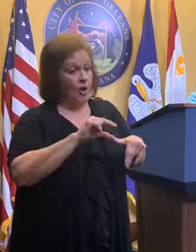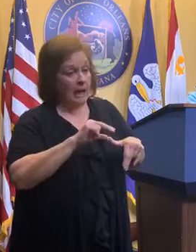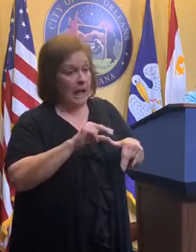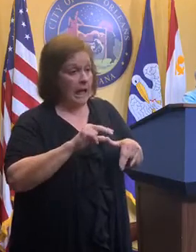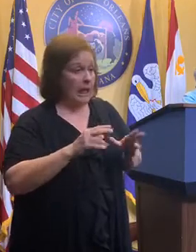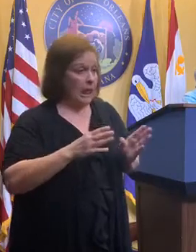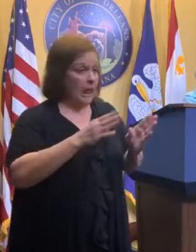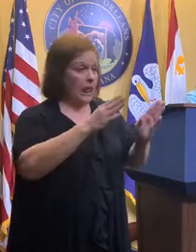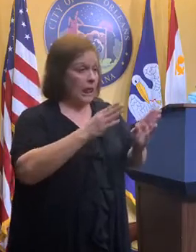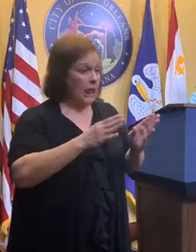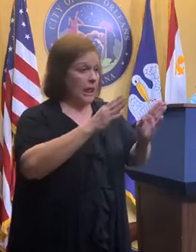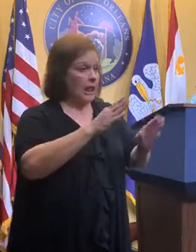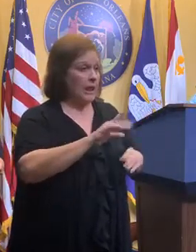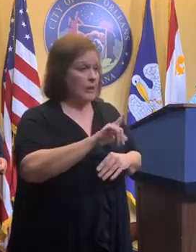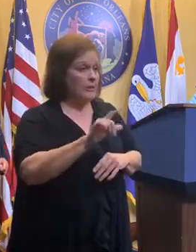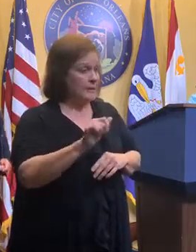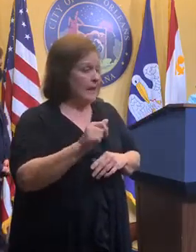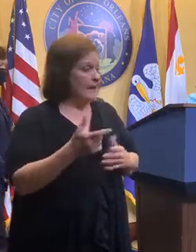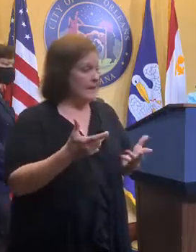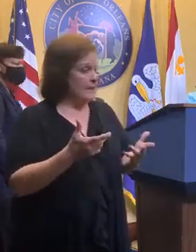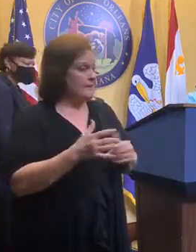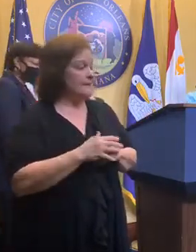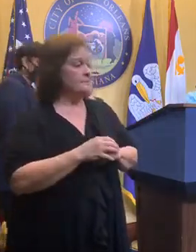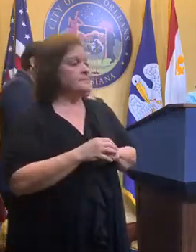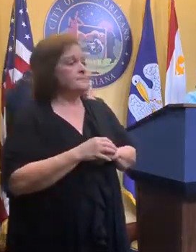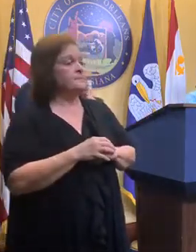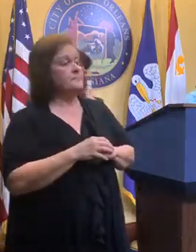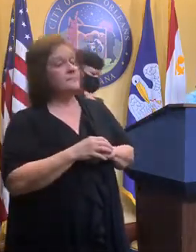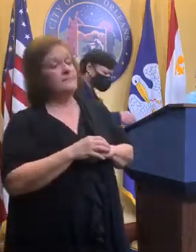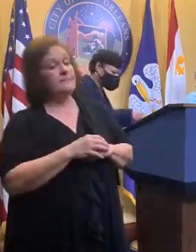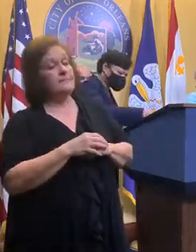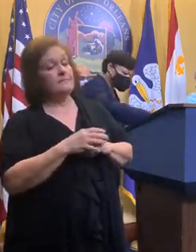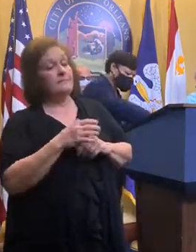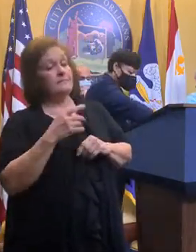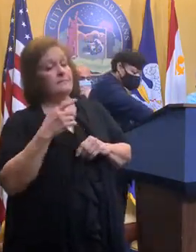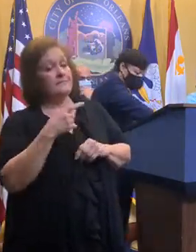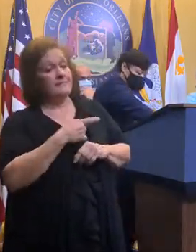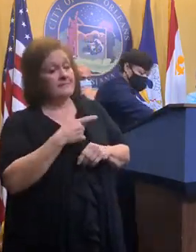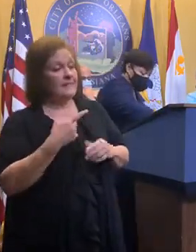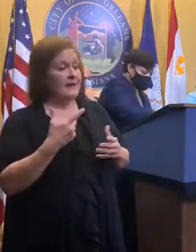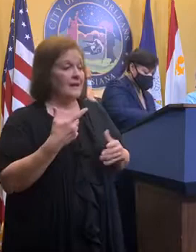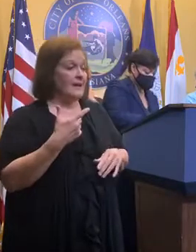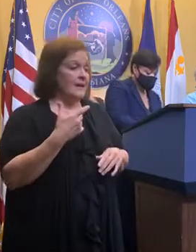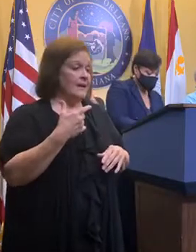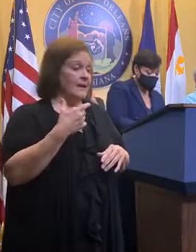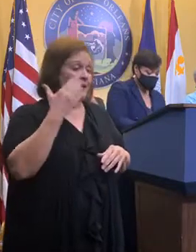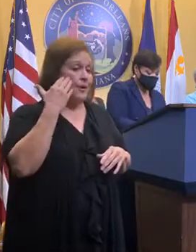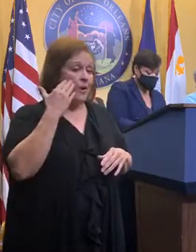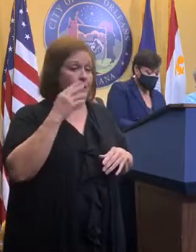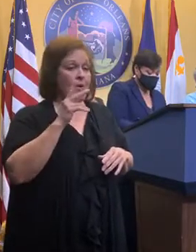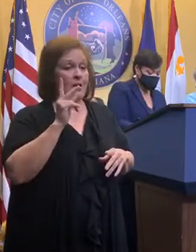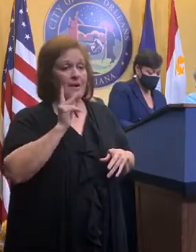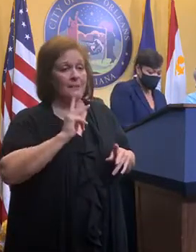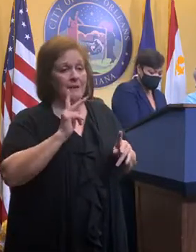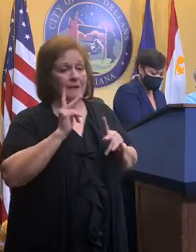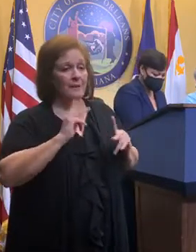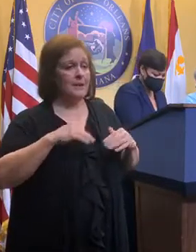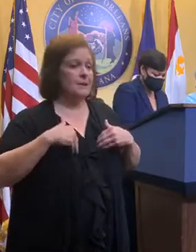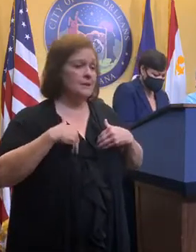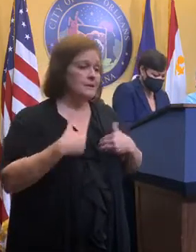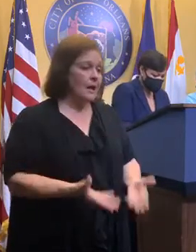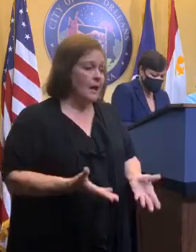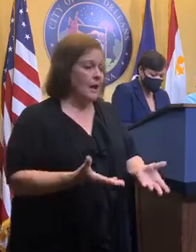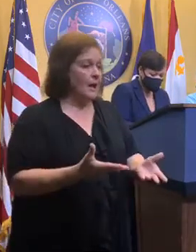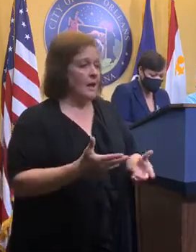it comes to storms here, and reacting and going through the keeping your kids home, stocking up. How do you keep people